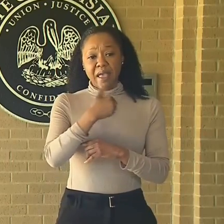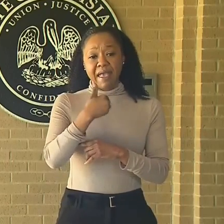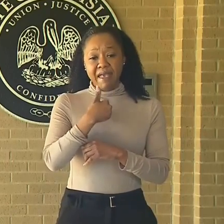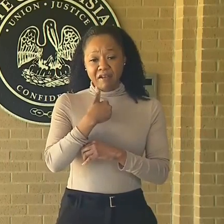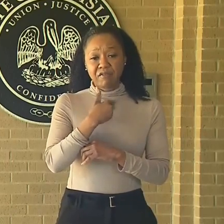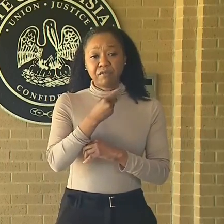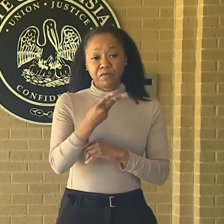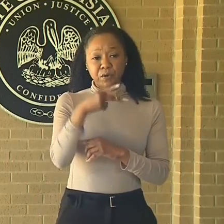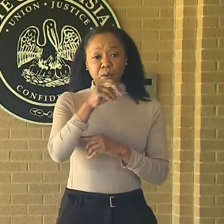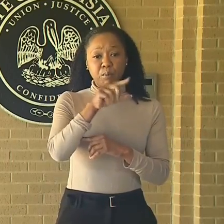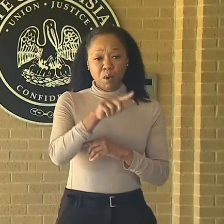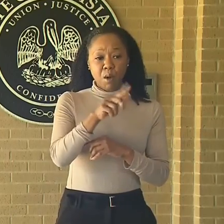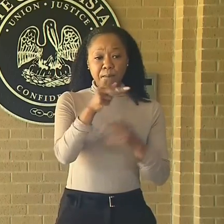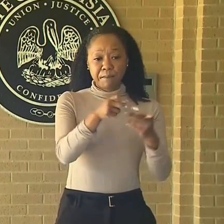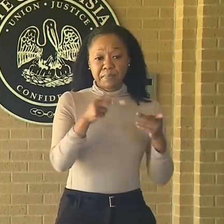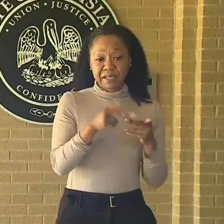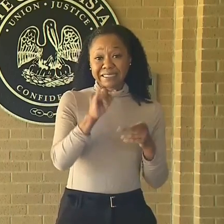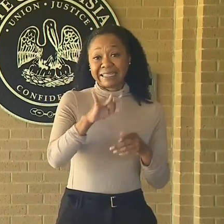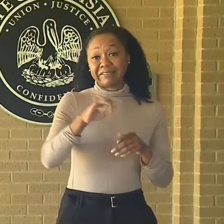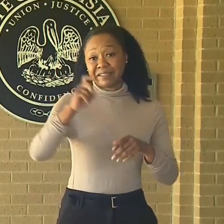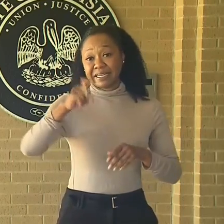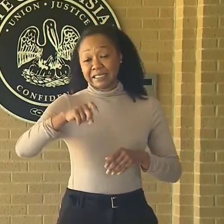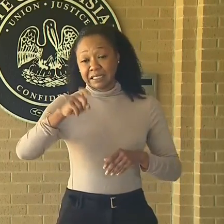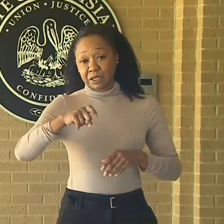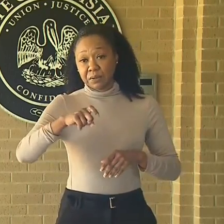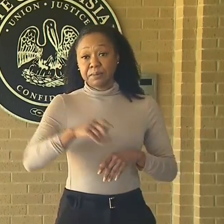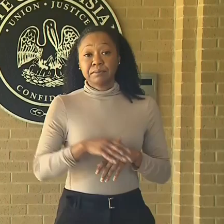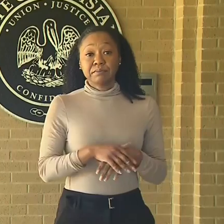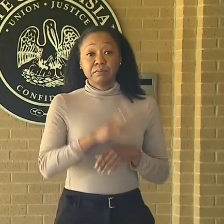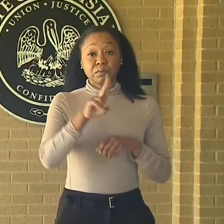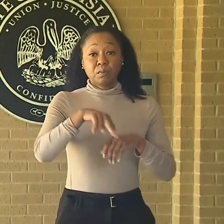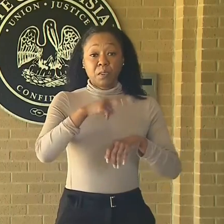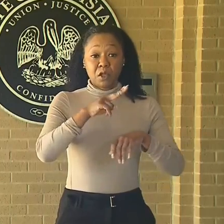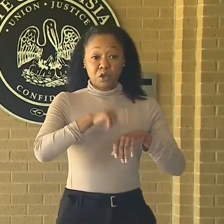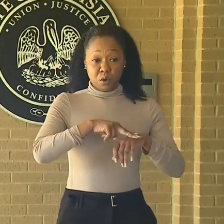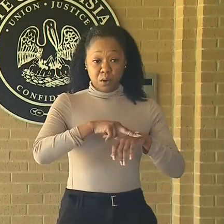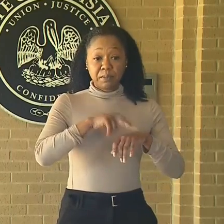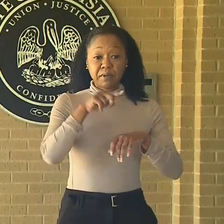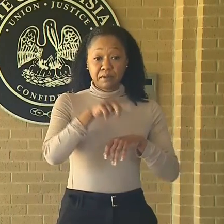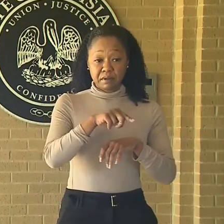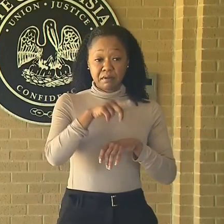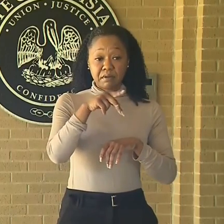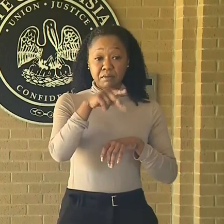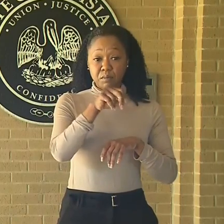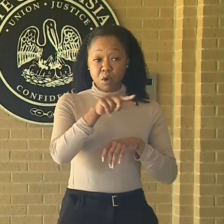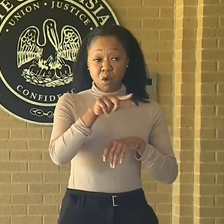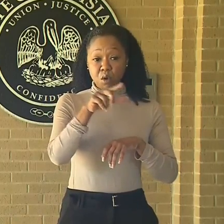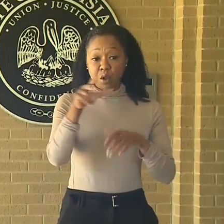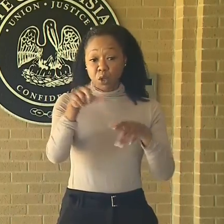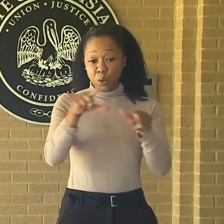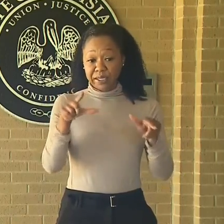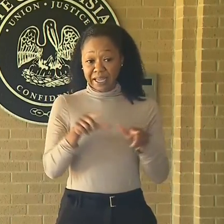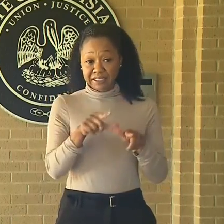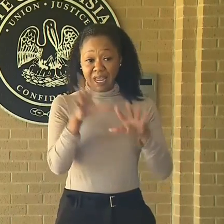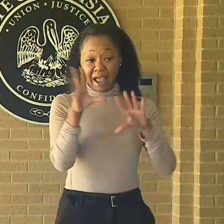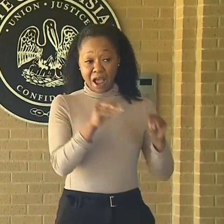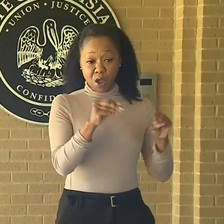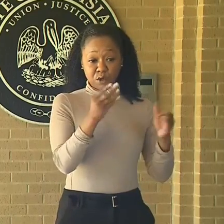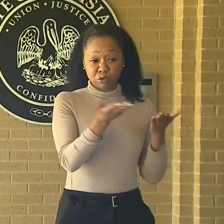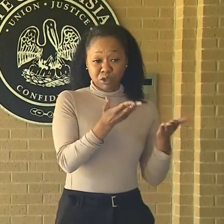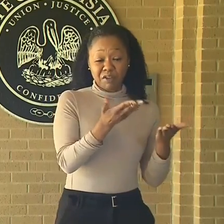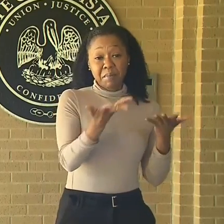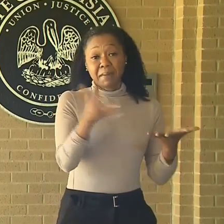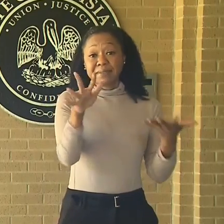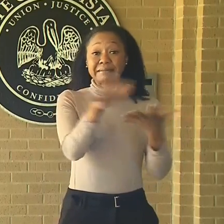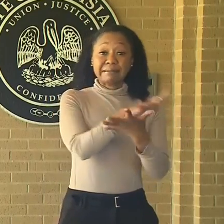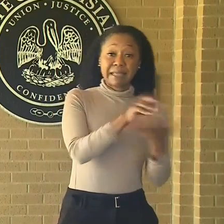places as necessary if the normal polling locations were out of service because of damage